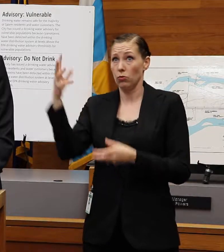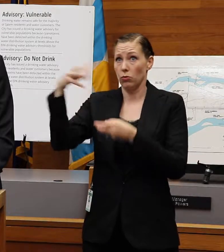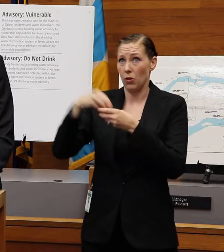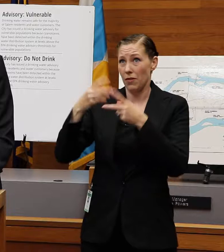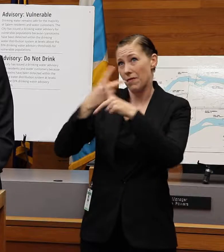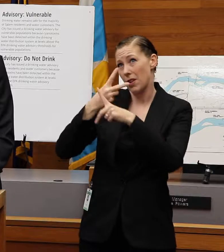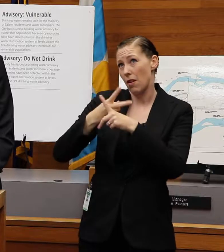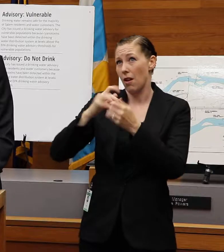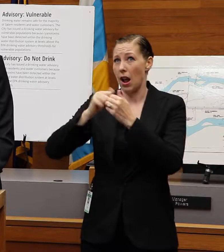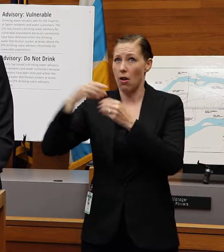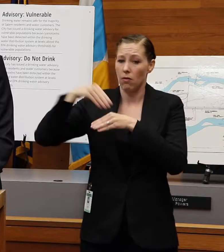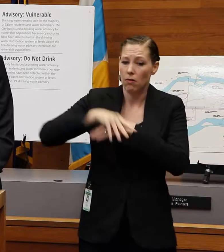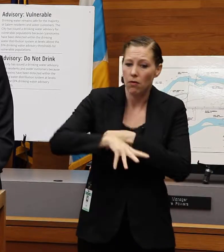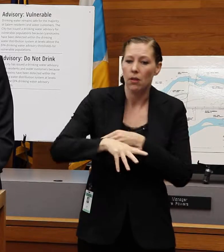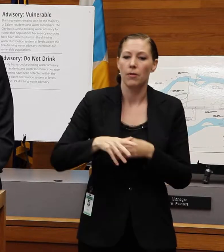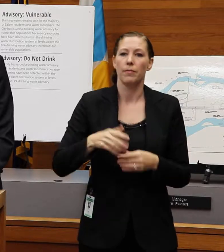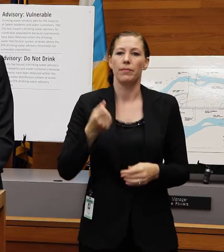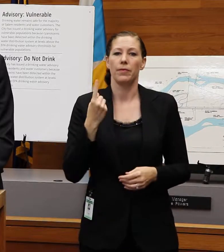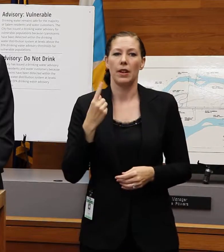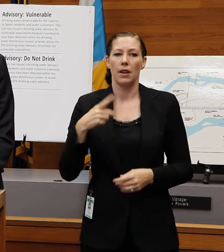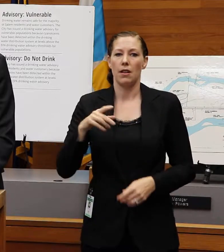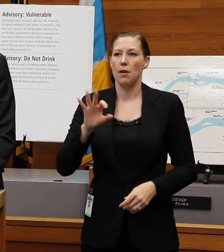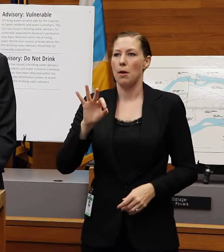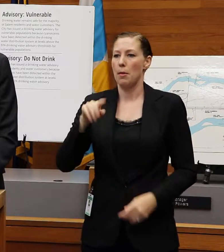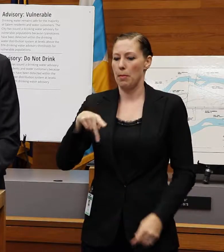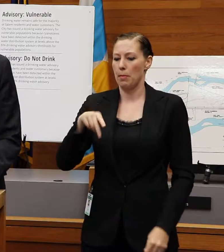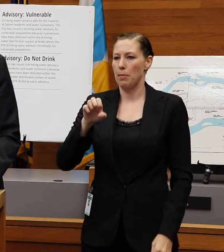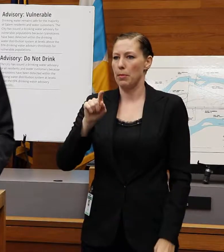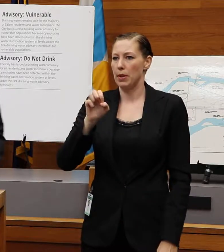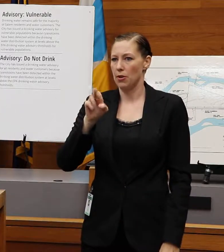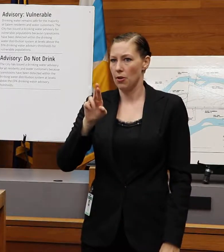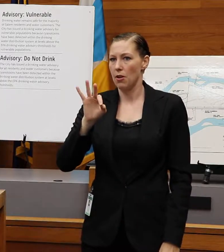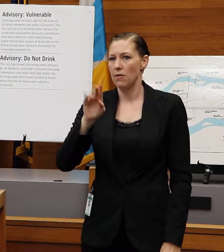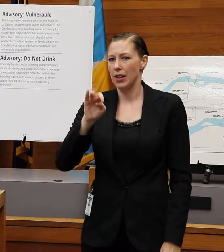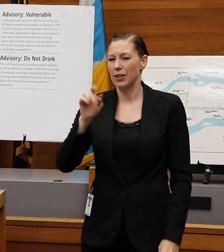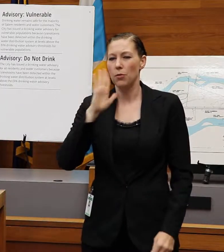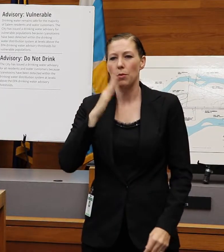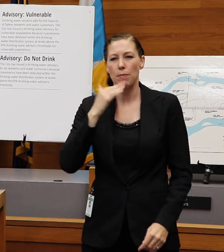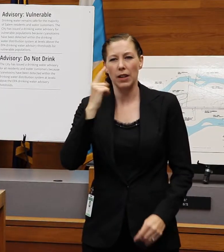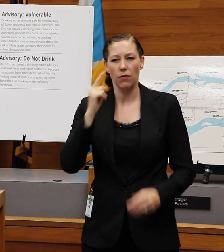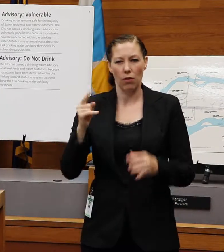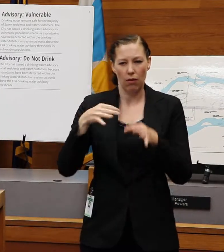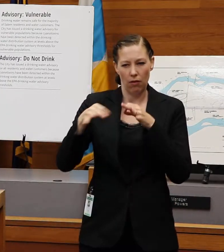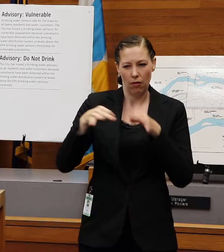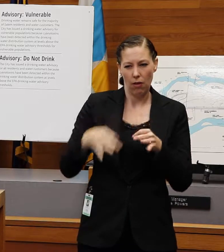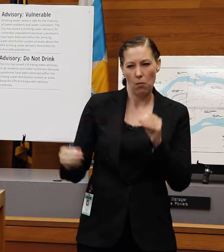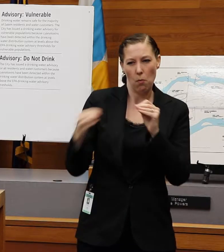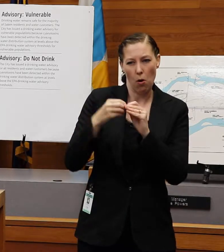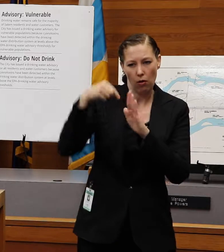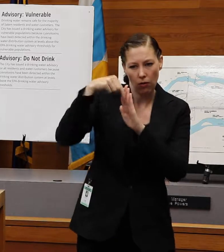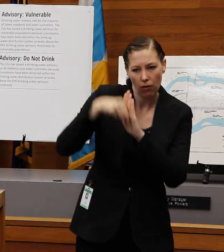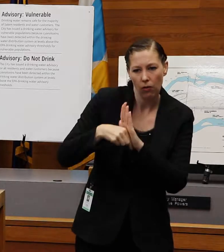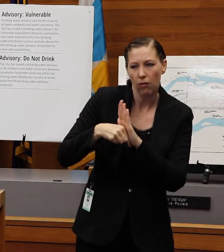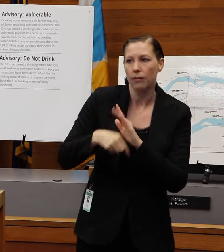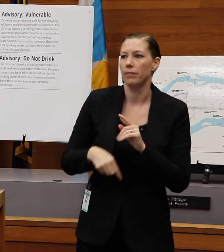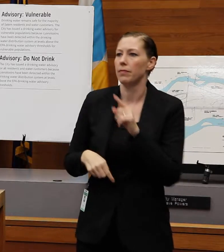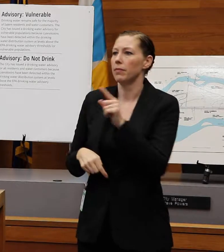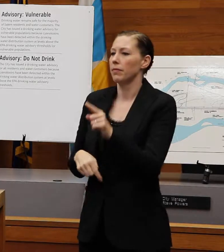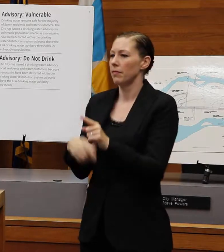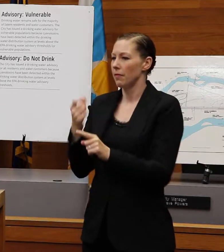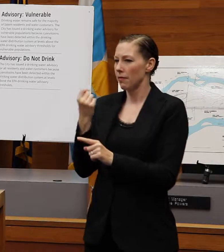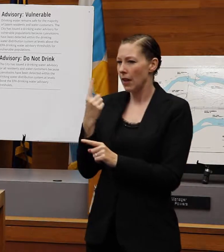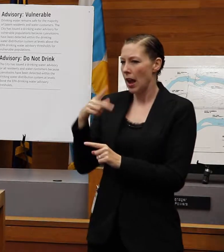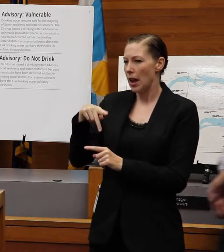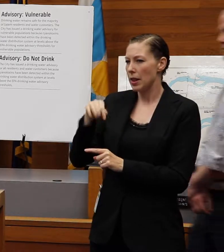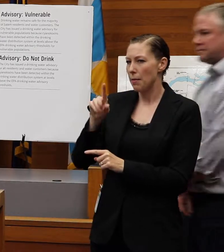Director, speak to those. Would there be any other fallout from the carbon, the powder carbon? I know that it would